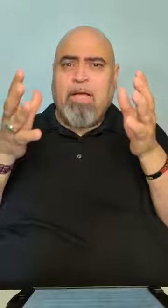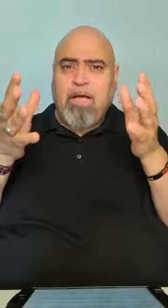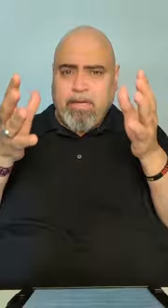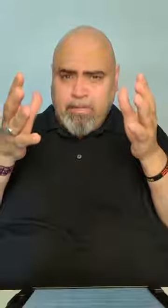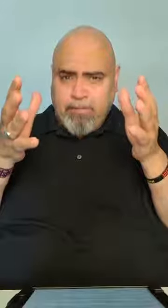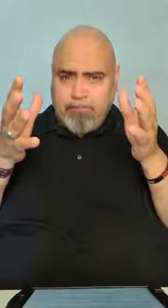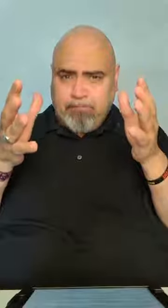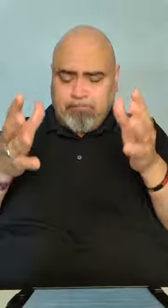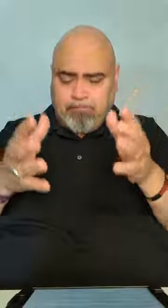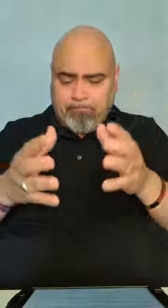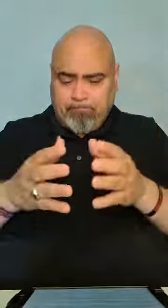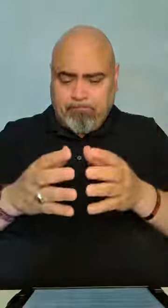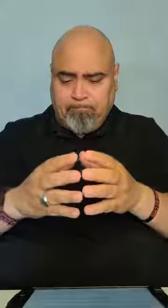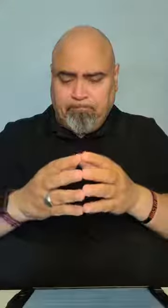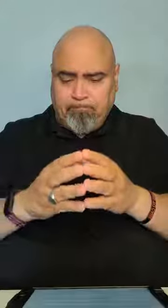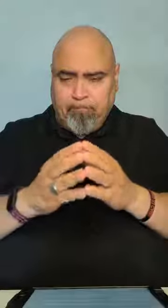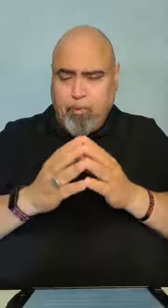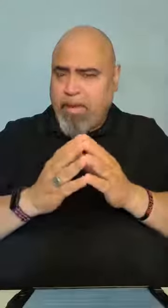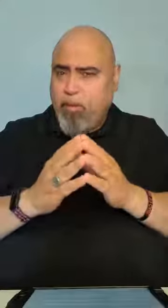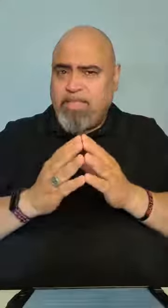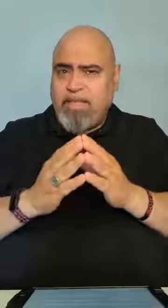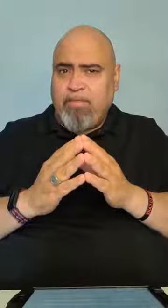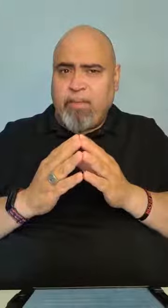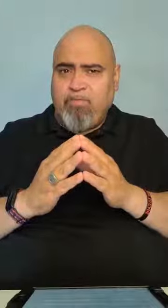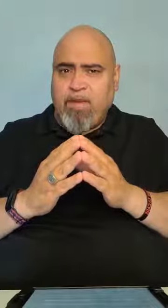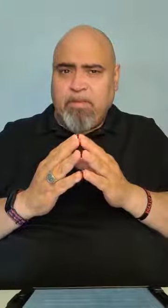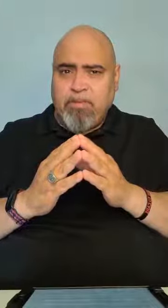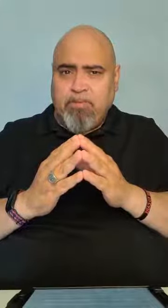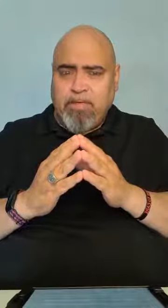God. No matter what state they may find themselves in.